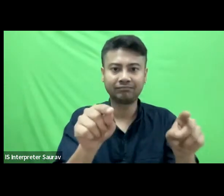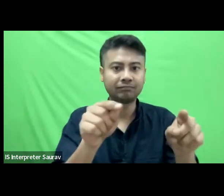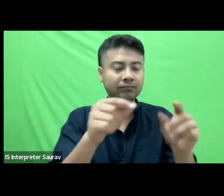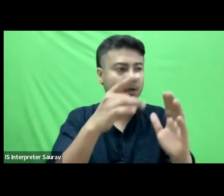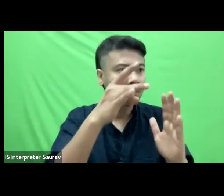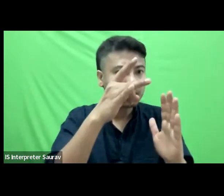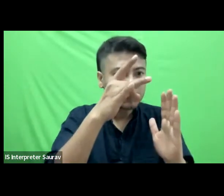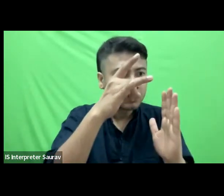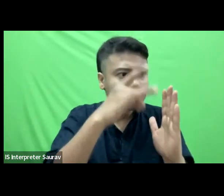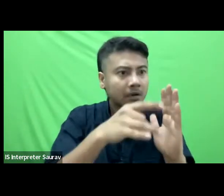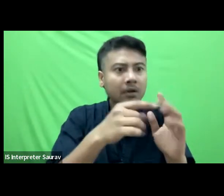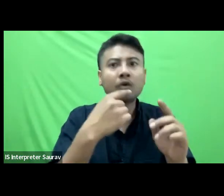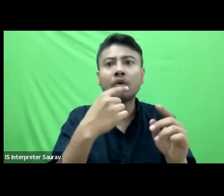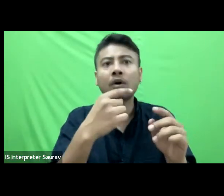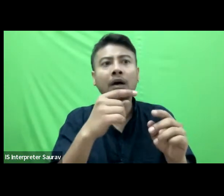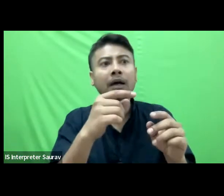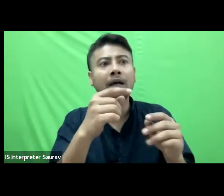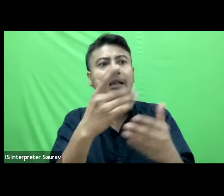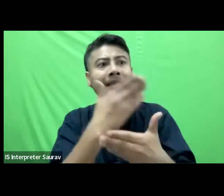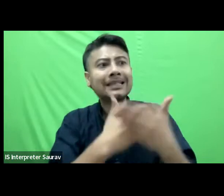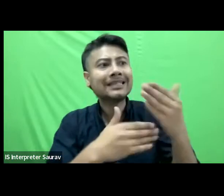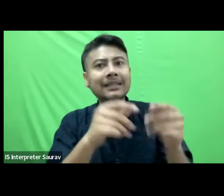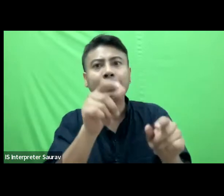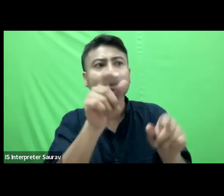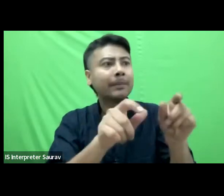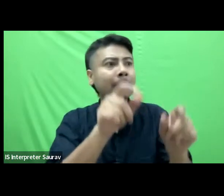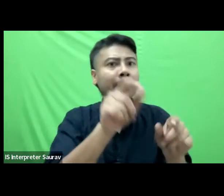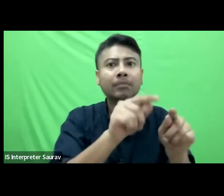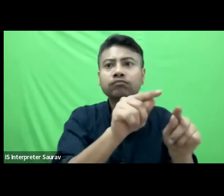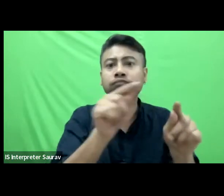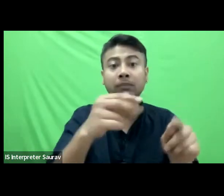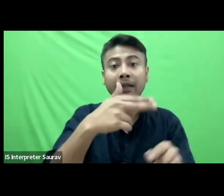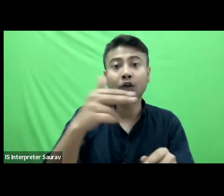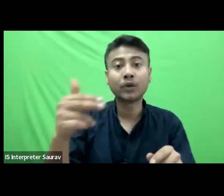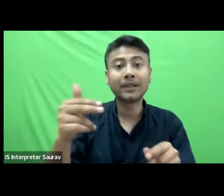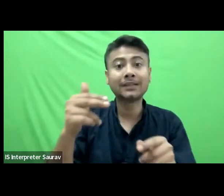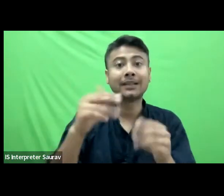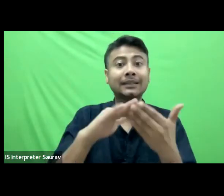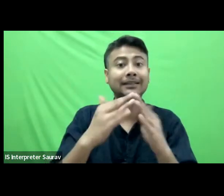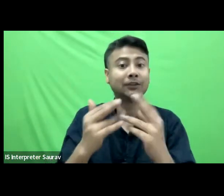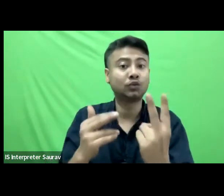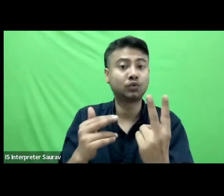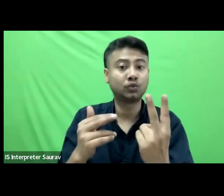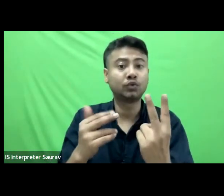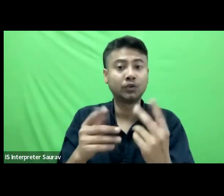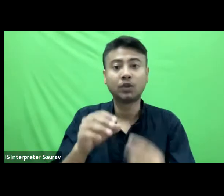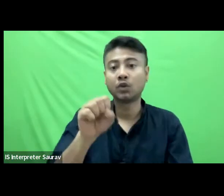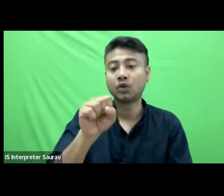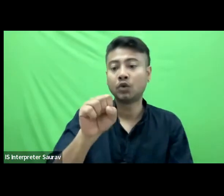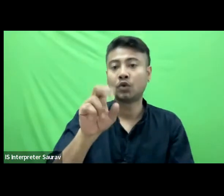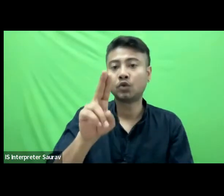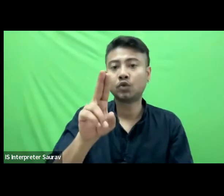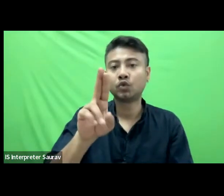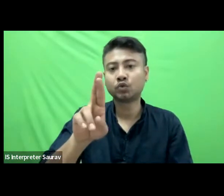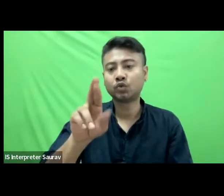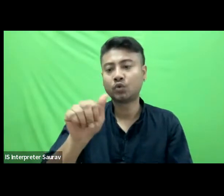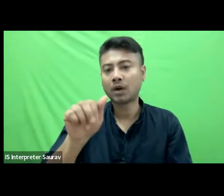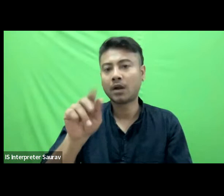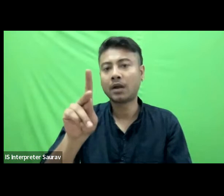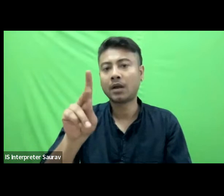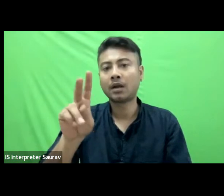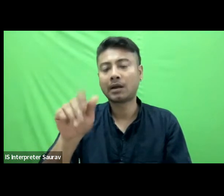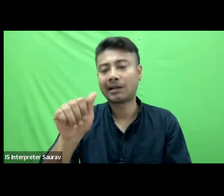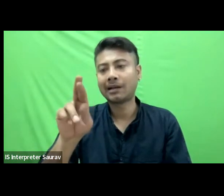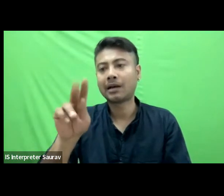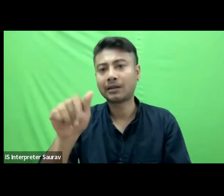of persons with disabilities. And we've conducted this in 2 cities in Indonesia. It's called Surakarta, which is our home city, and also